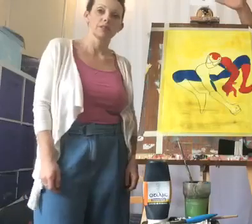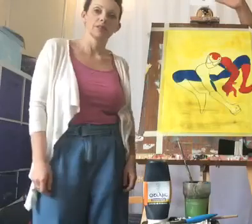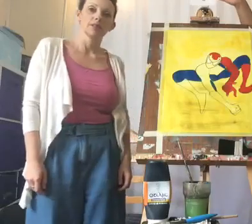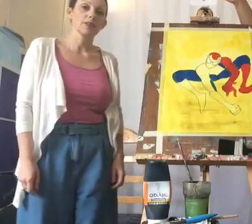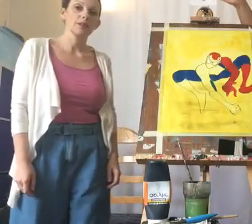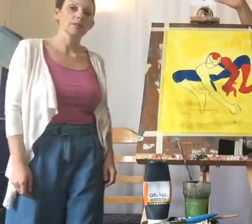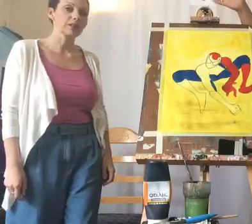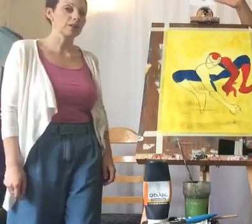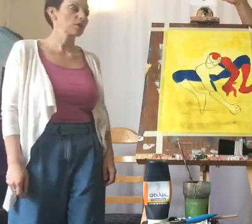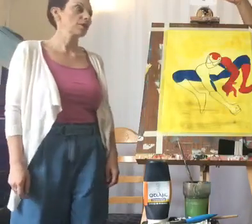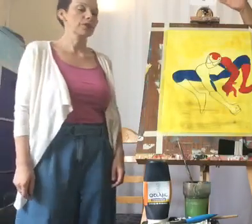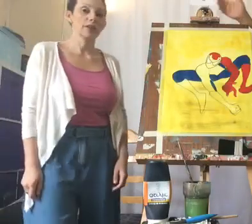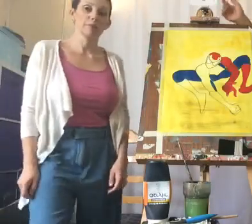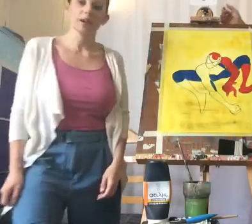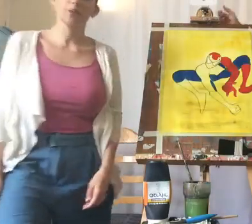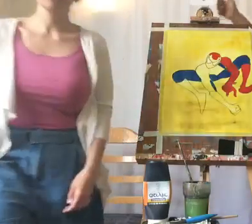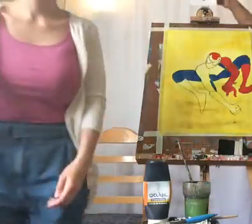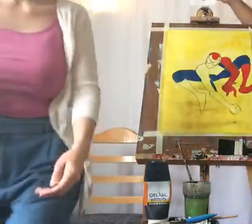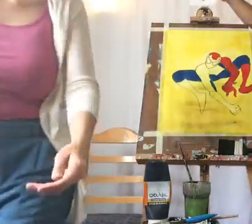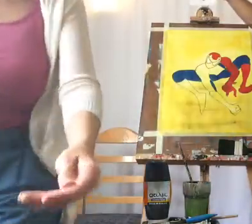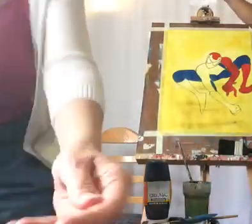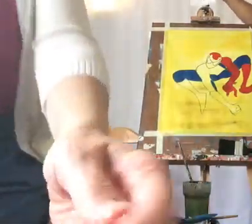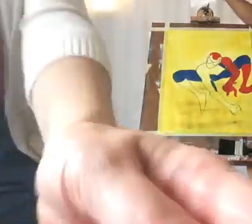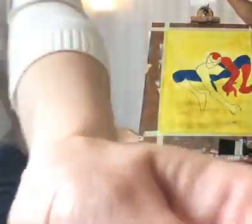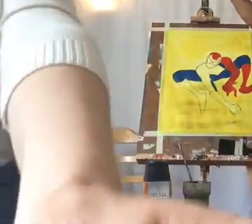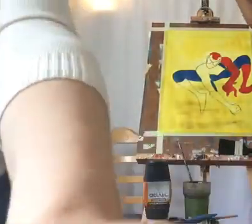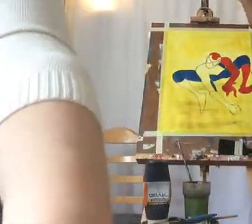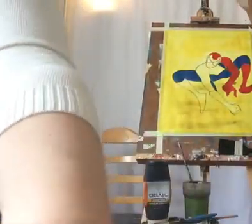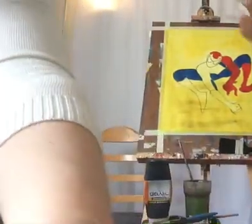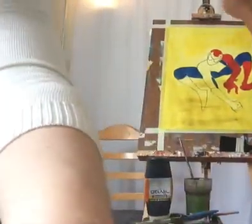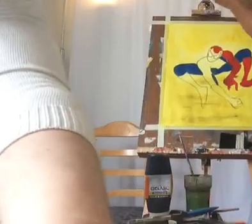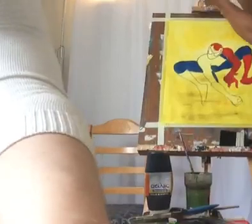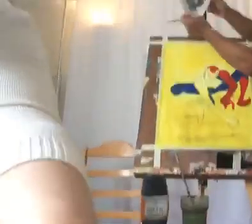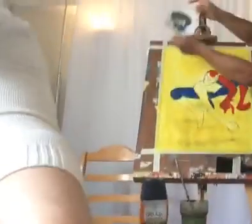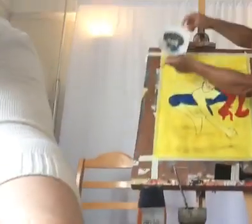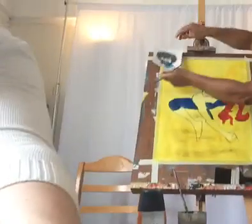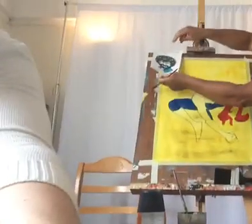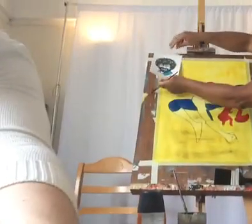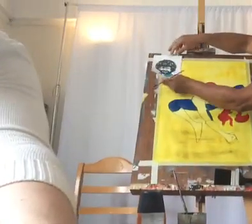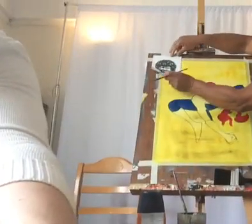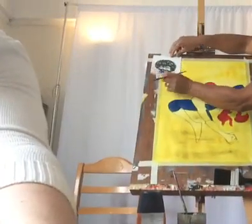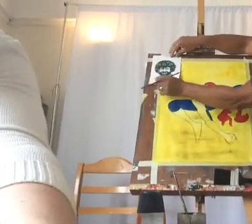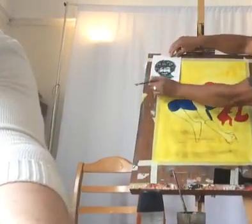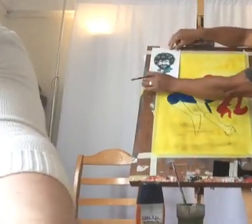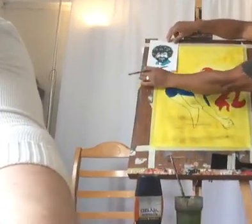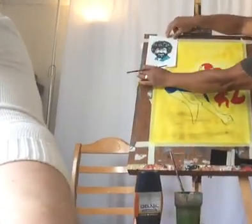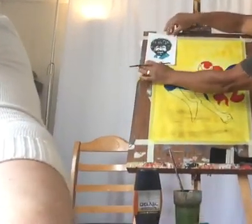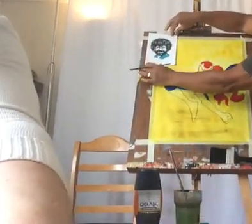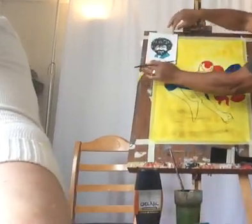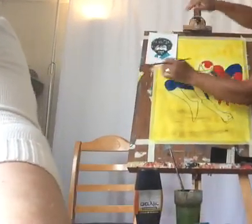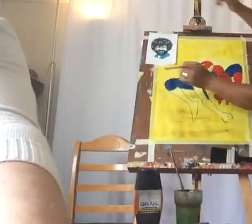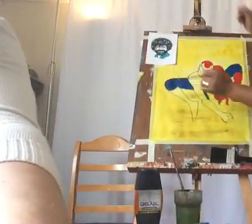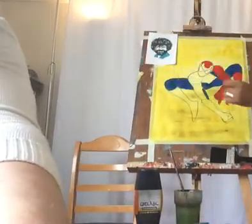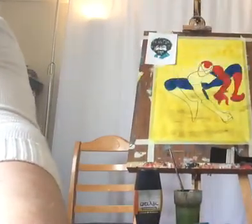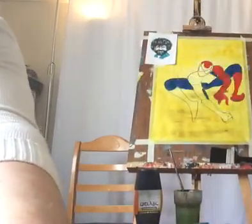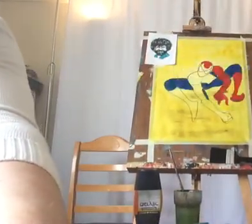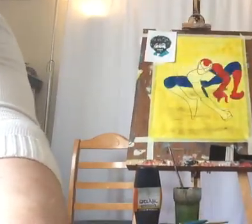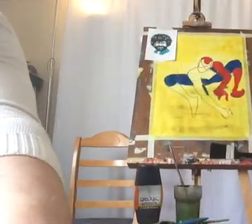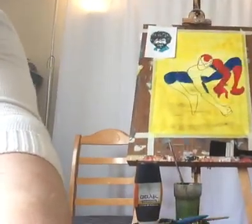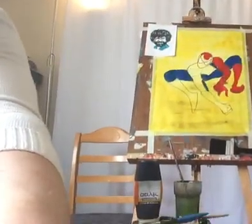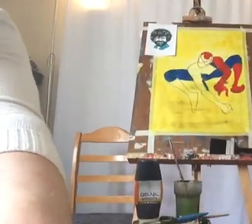up there. No, because the camera can't see it. Oh man, I'll take it. It's alright, it's alright. I can move. Hold on, hold on. There He's he down. is. He's down. He's down. Oh, there you go,